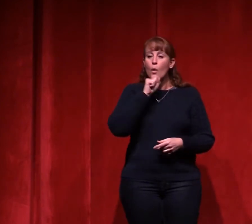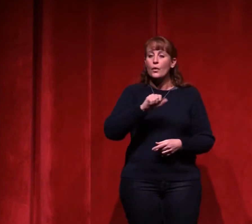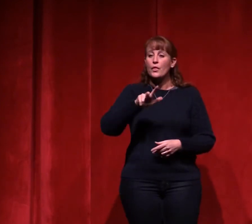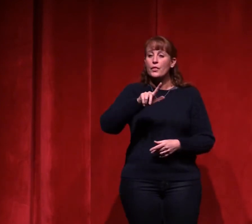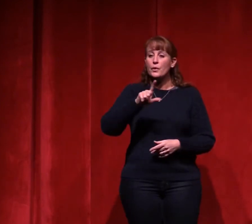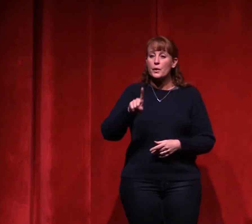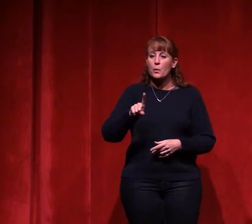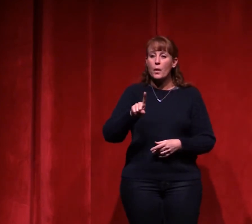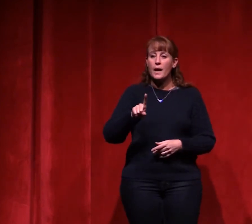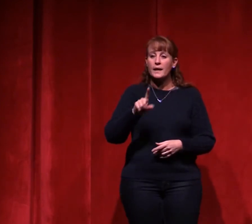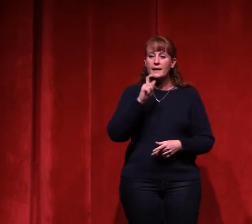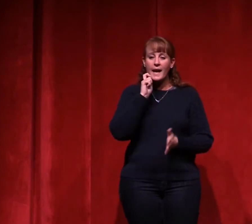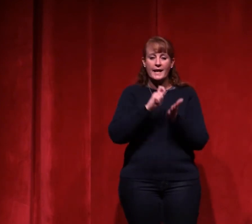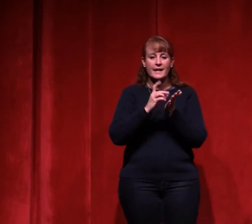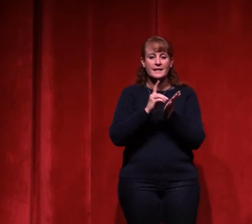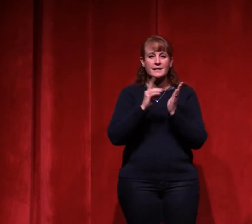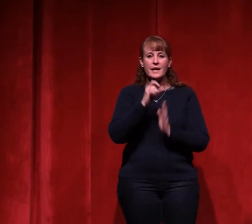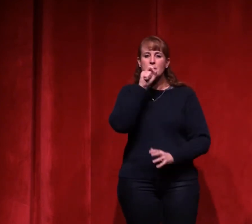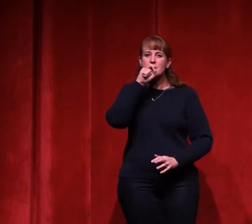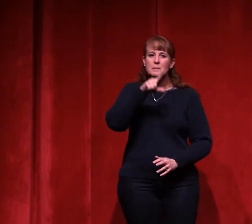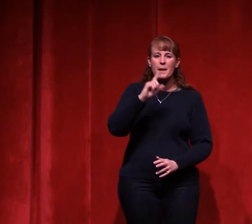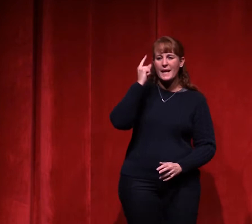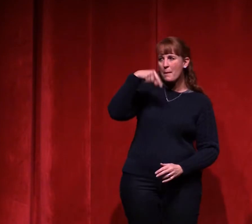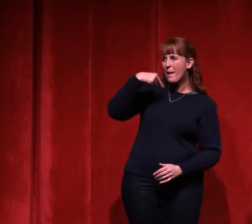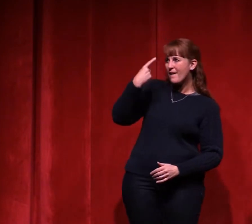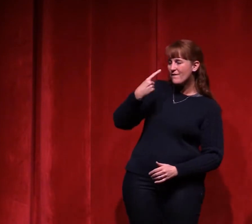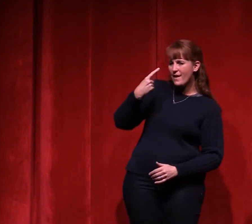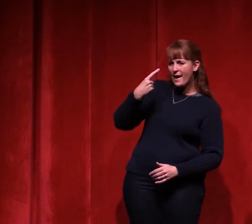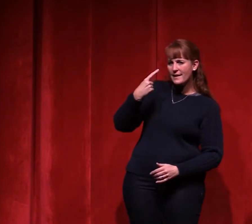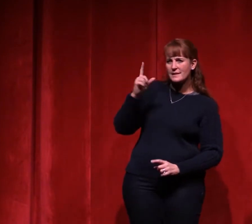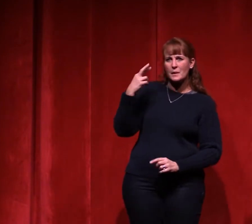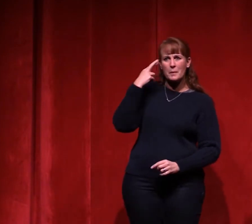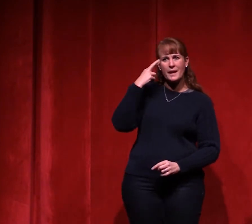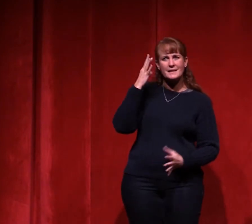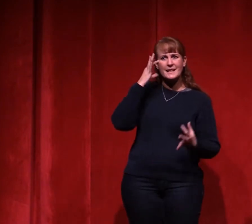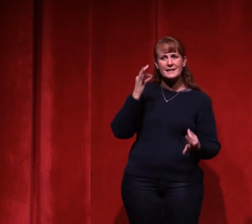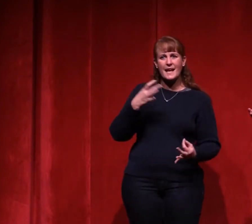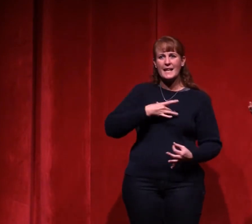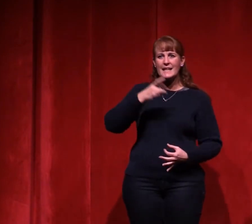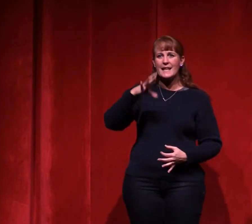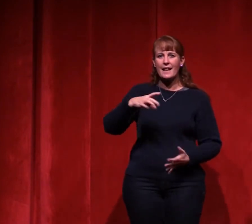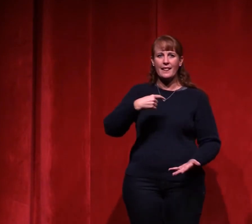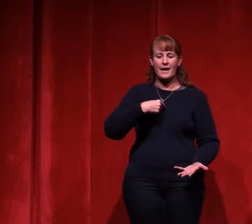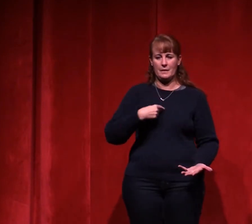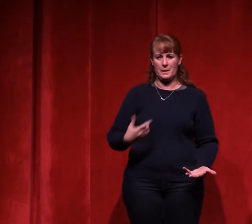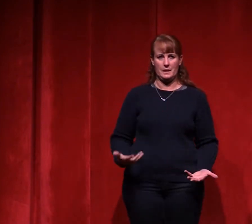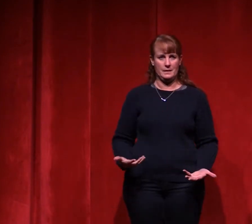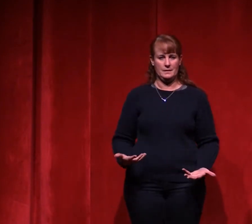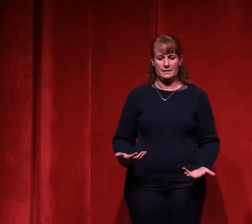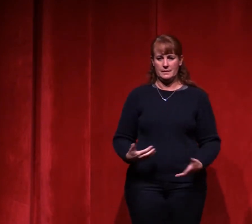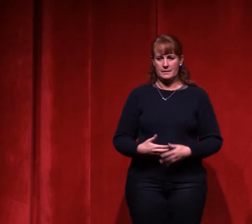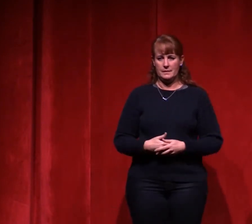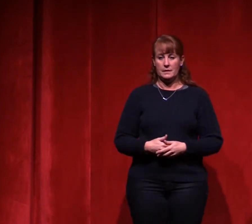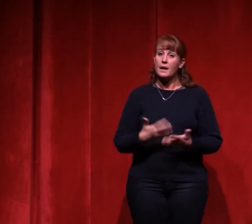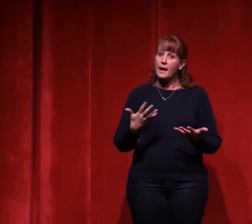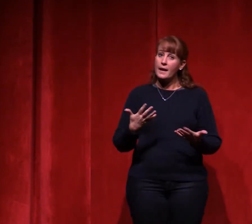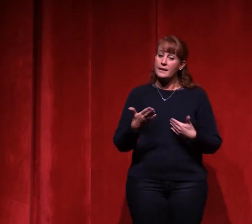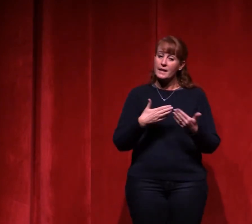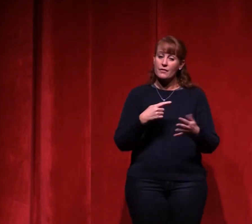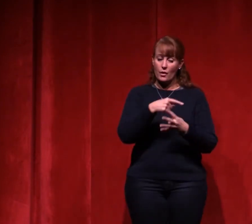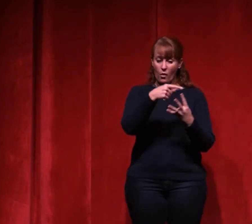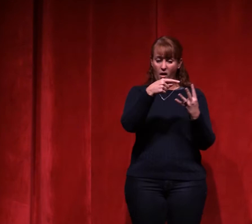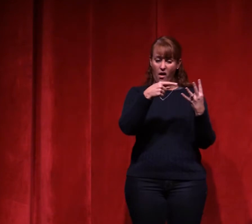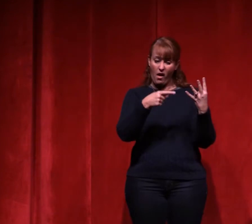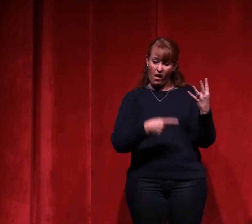and a designer spit in my face on set at a photo shoot because he decided he didn't like me. And while all of